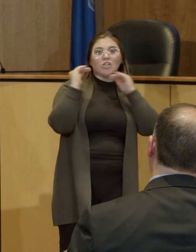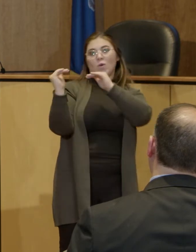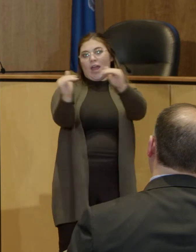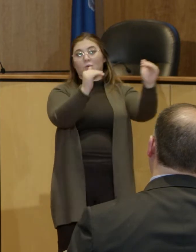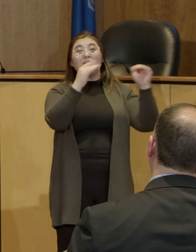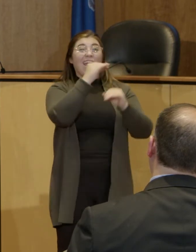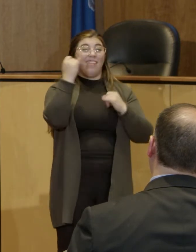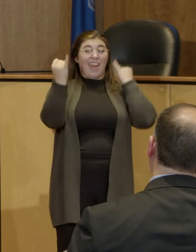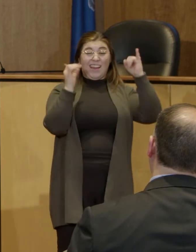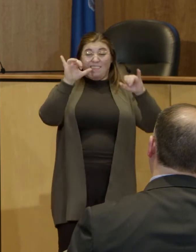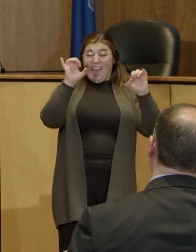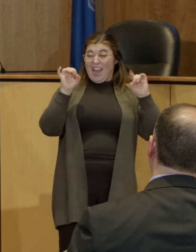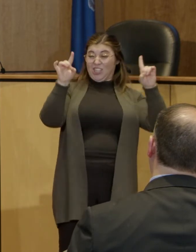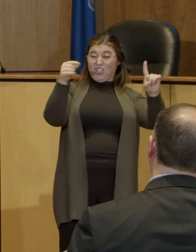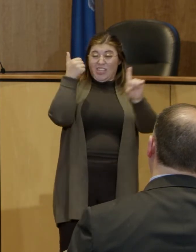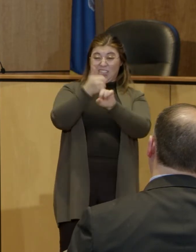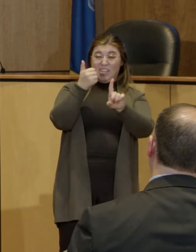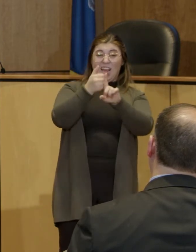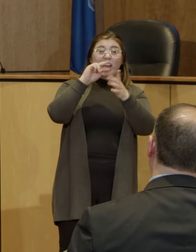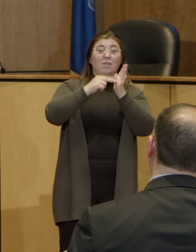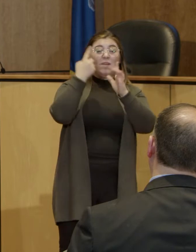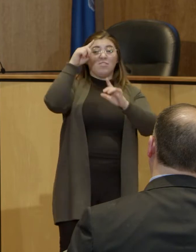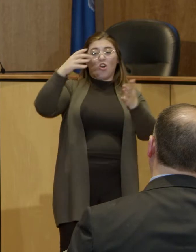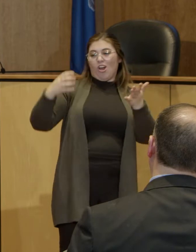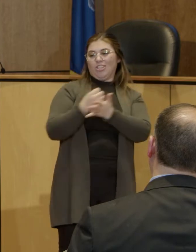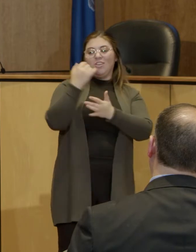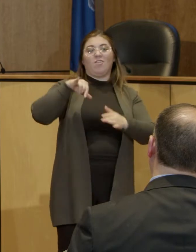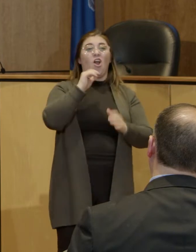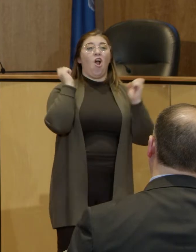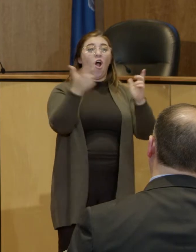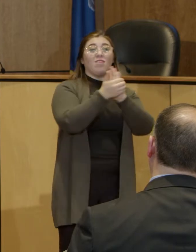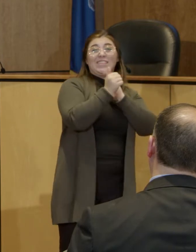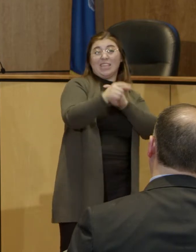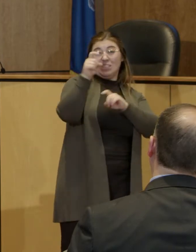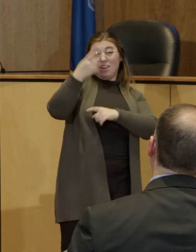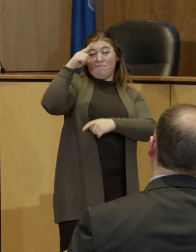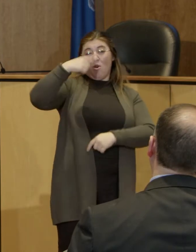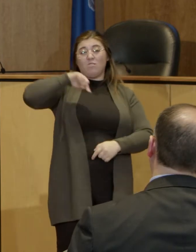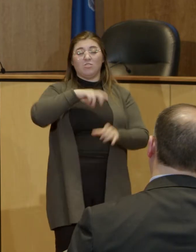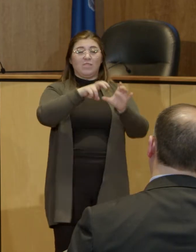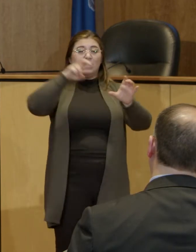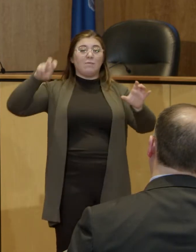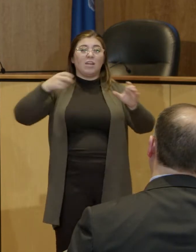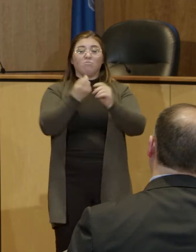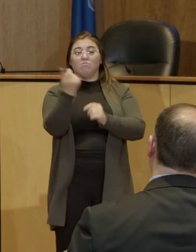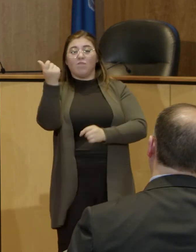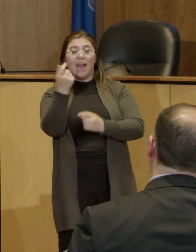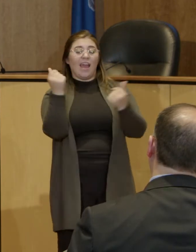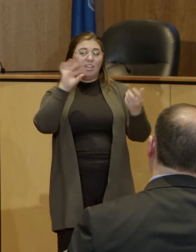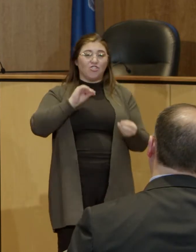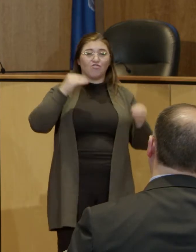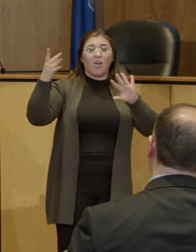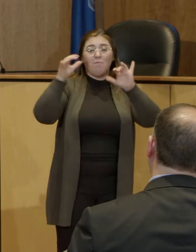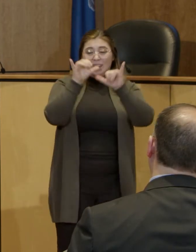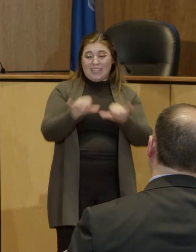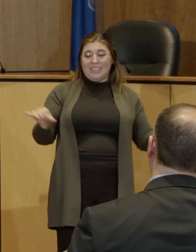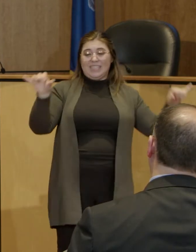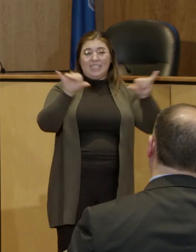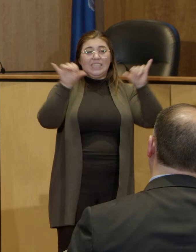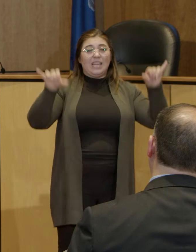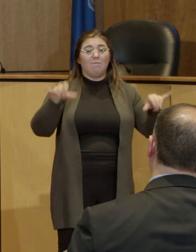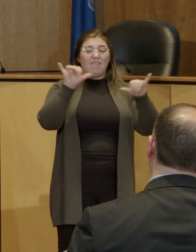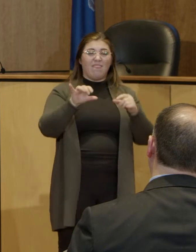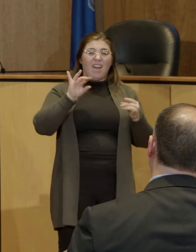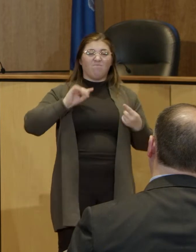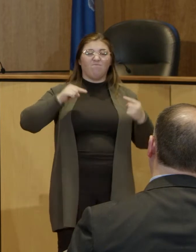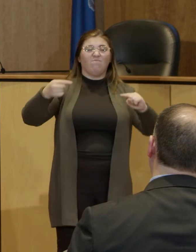the idea that education is a means for achieving the skills necessary to dismantle and disrupt the systems that